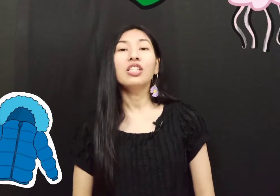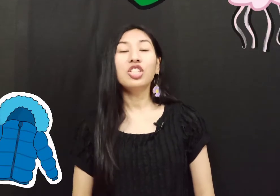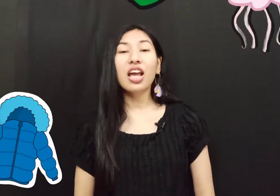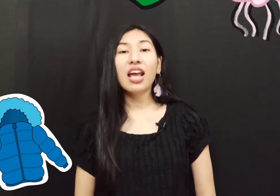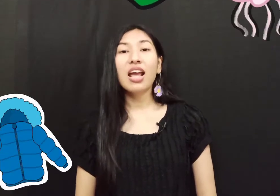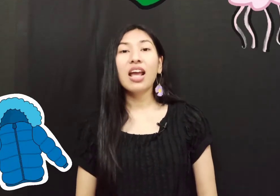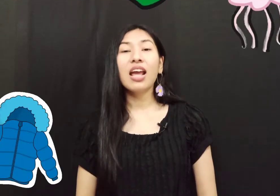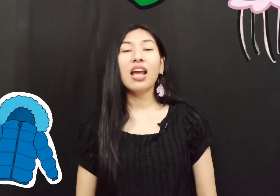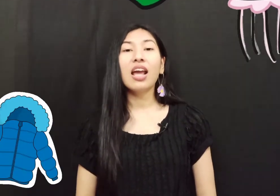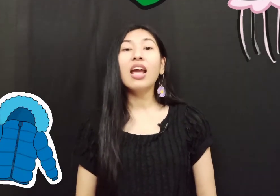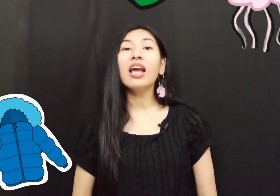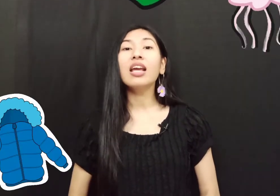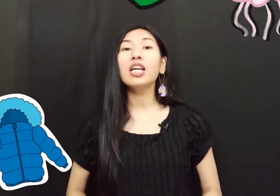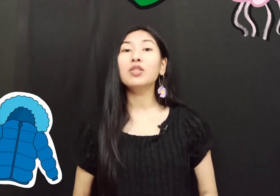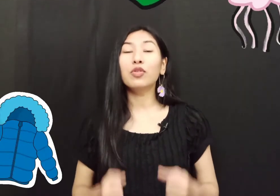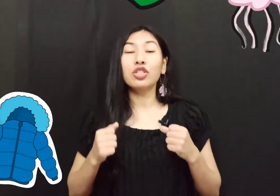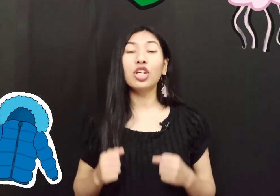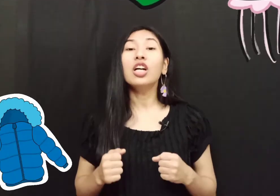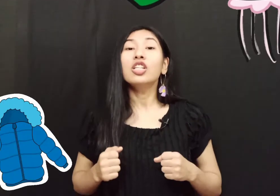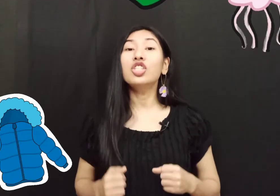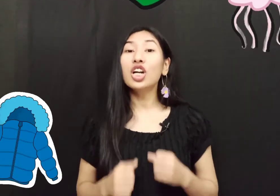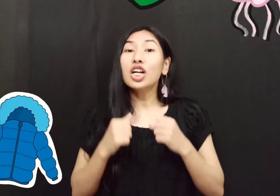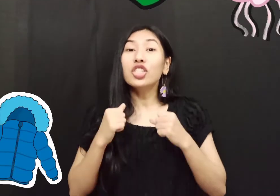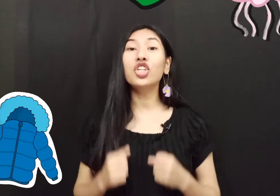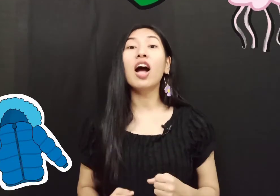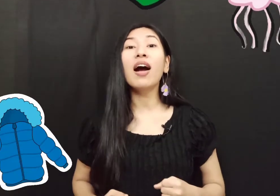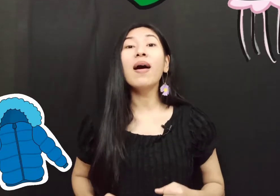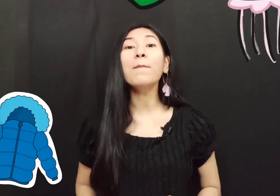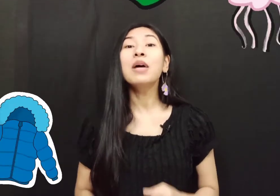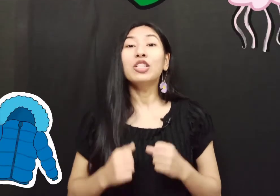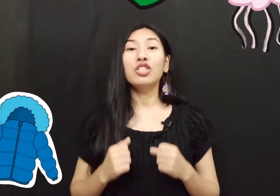Jar. J is for jump.